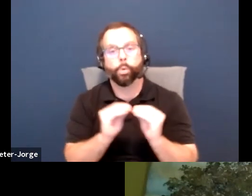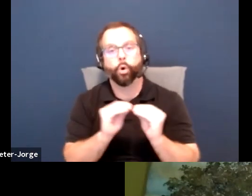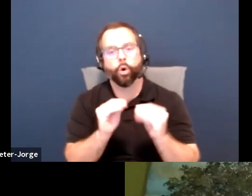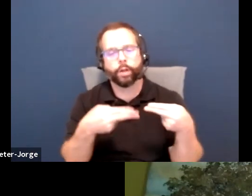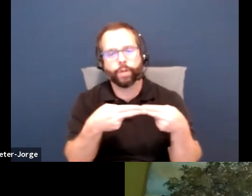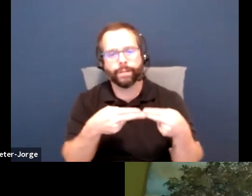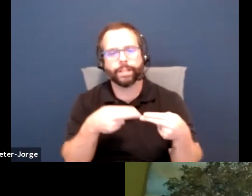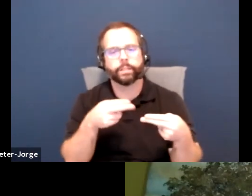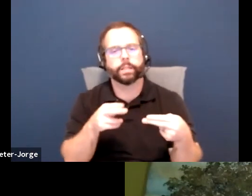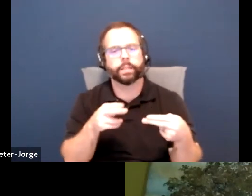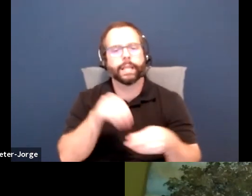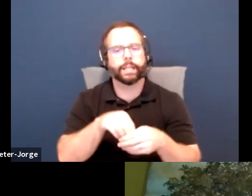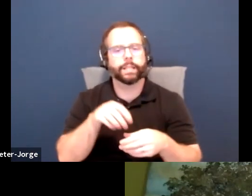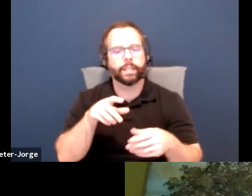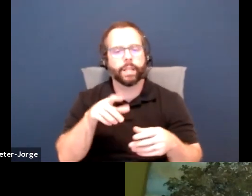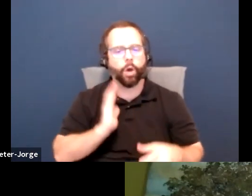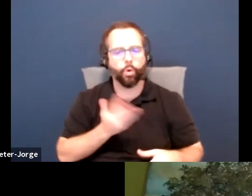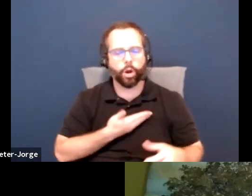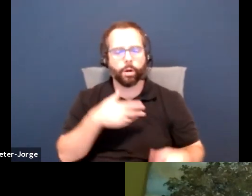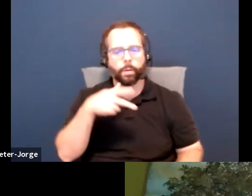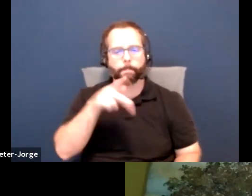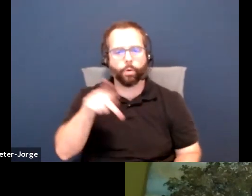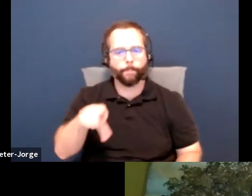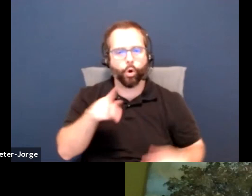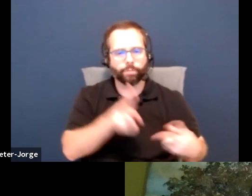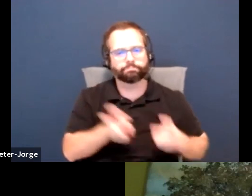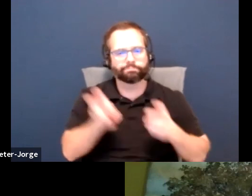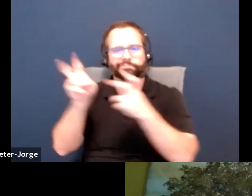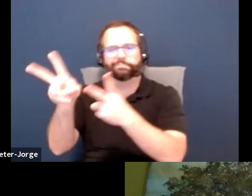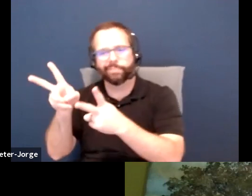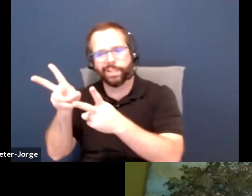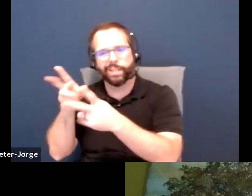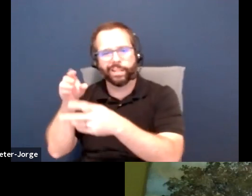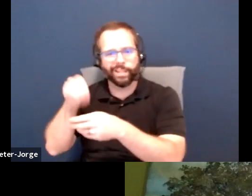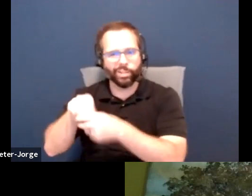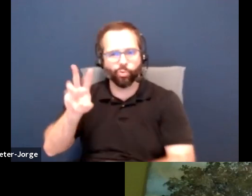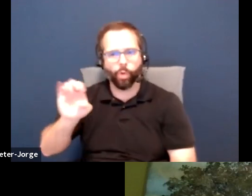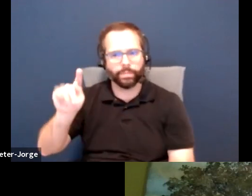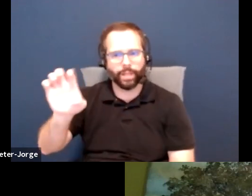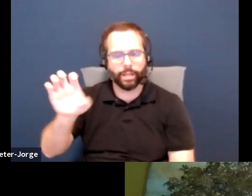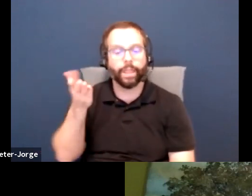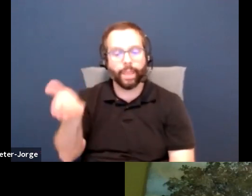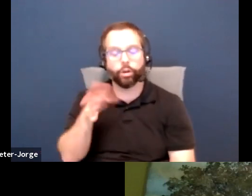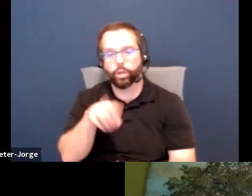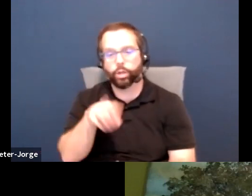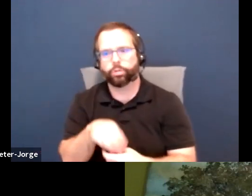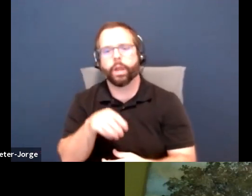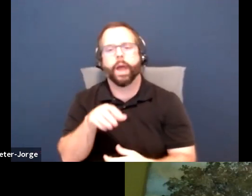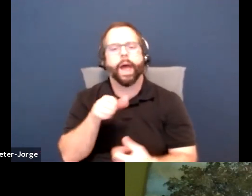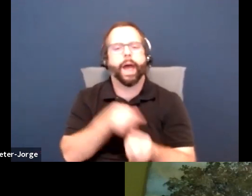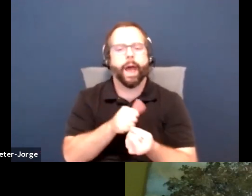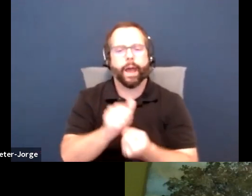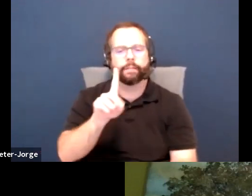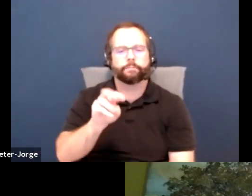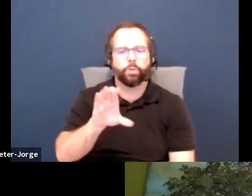uploaded presentation that contain some advocacy strategy do's and don'ts. There's a slide about